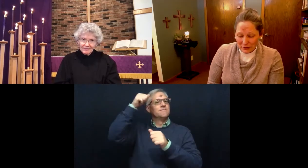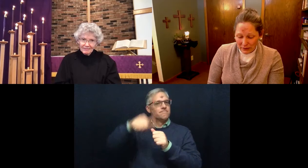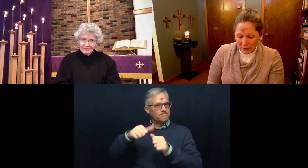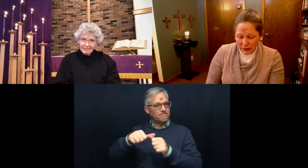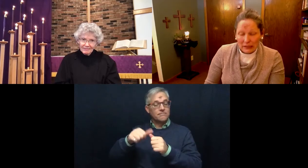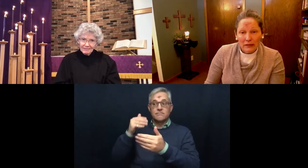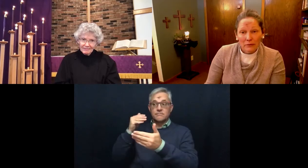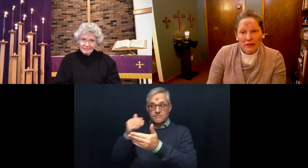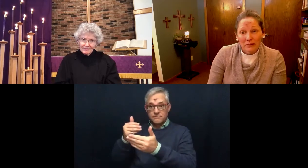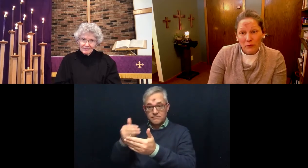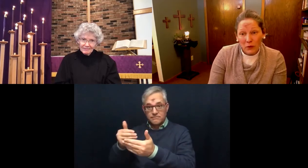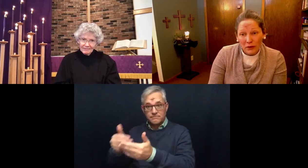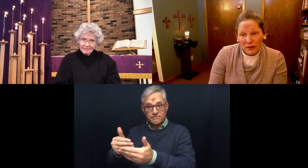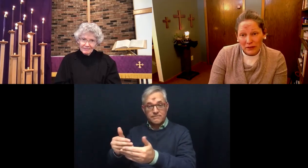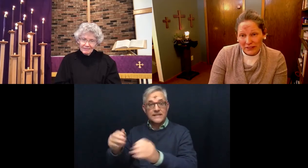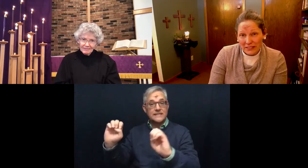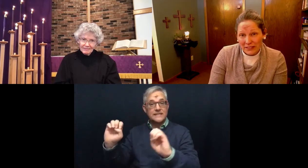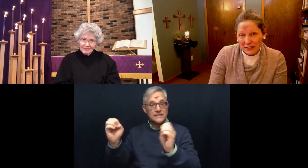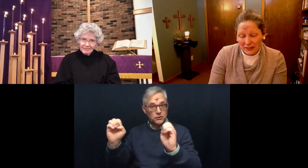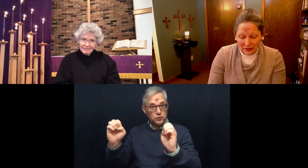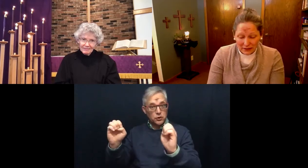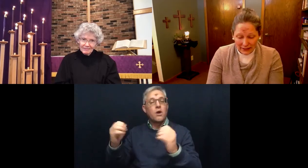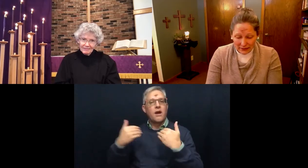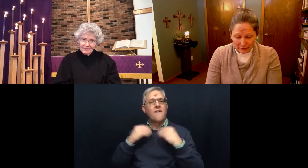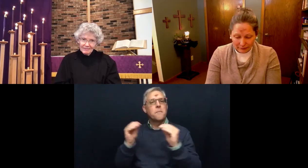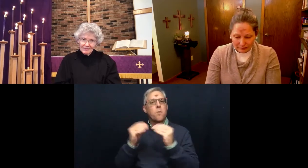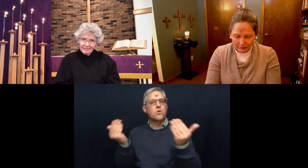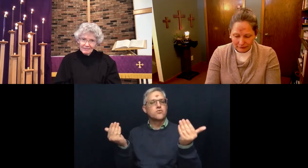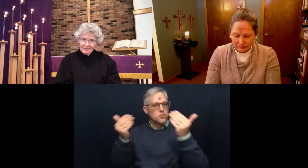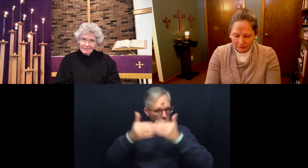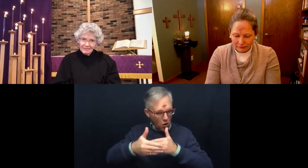Easter, really there be more darkness than light.